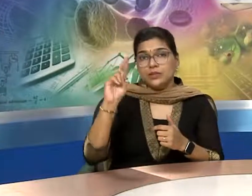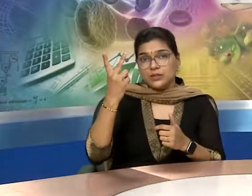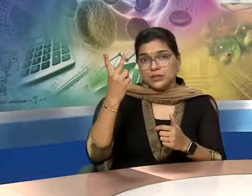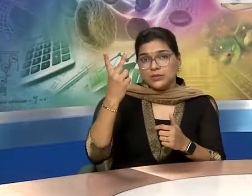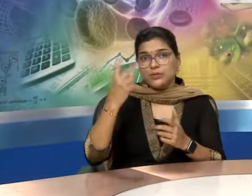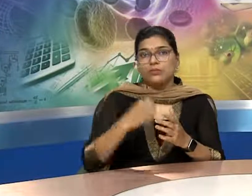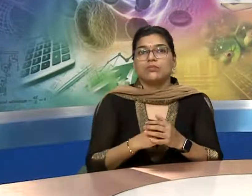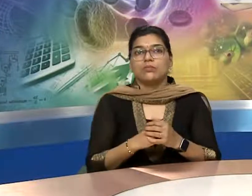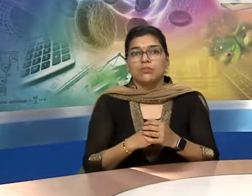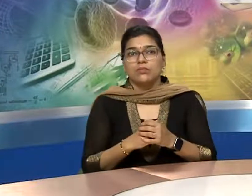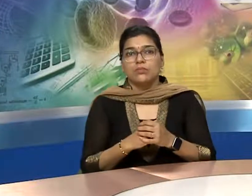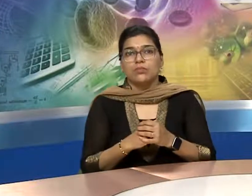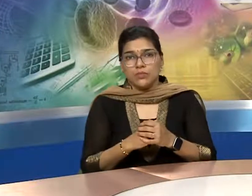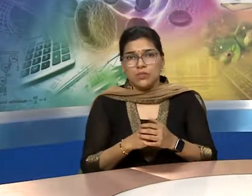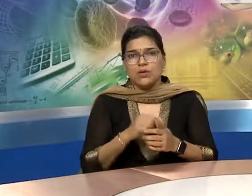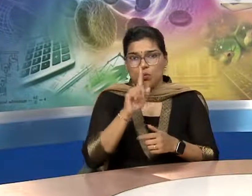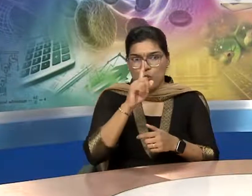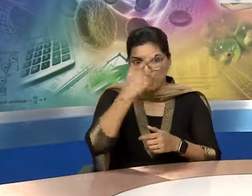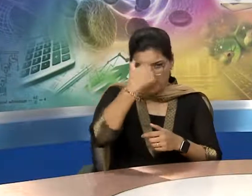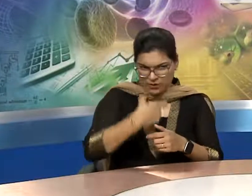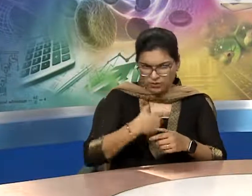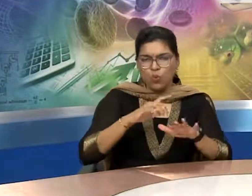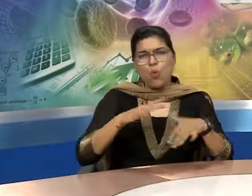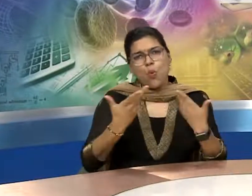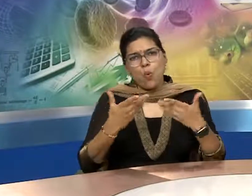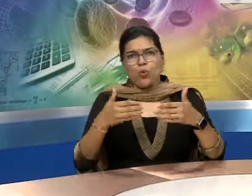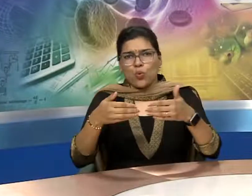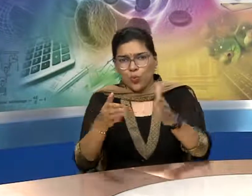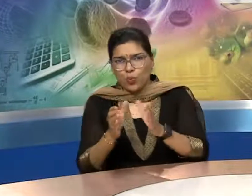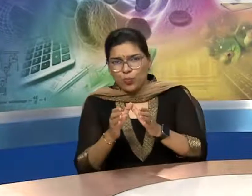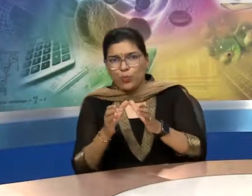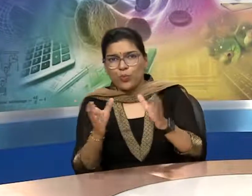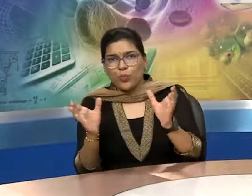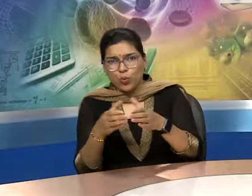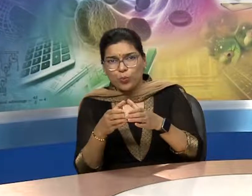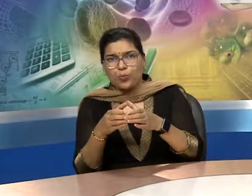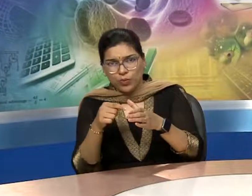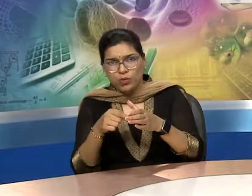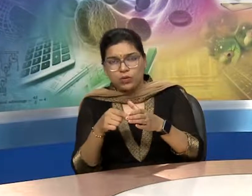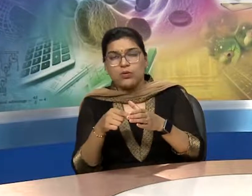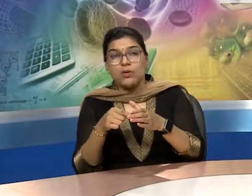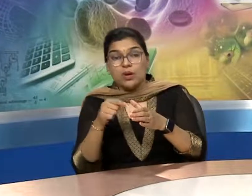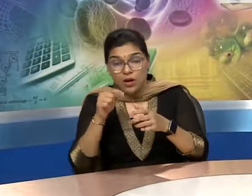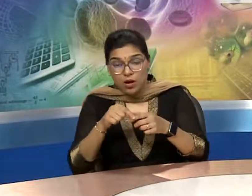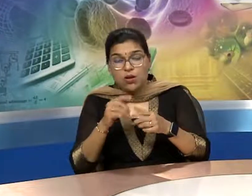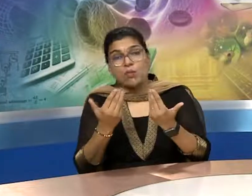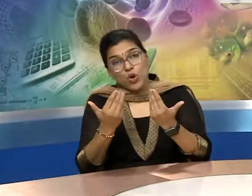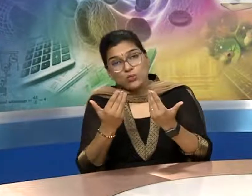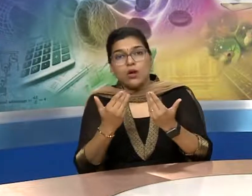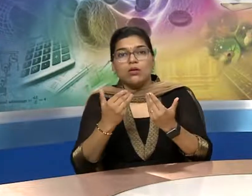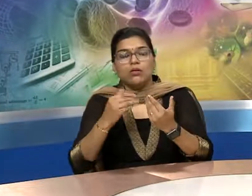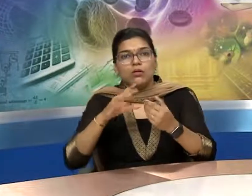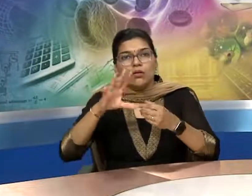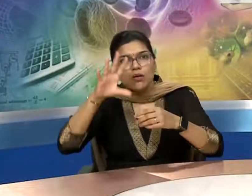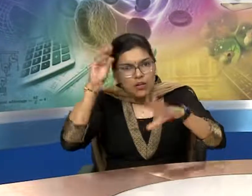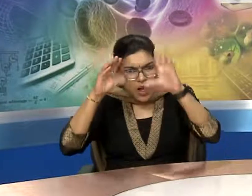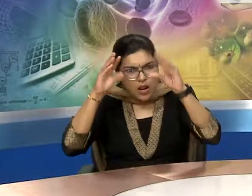Next, we had understood that there is a gap between the individual and recorded